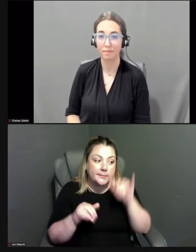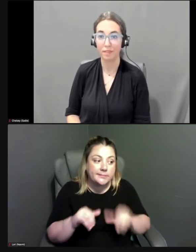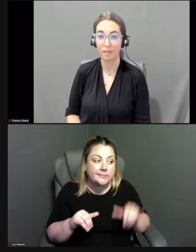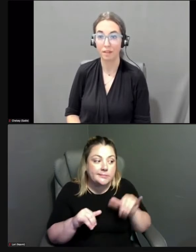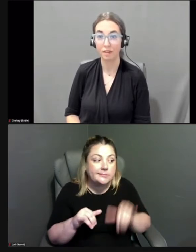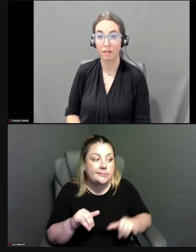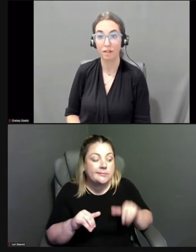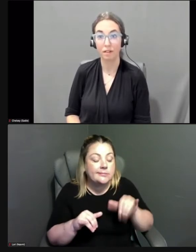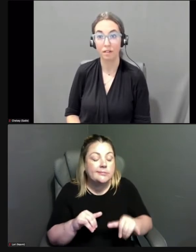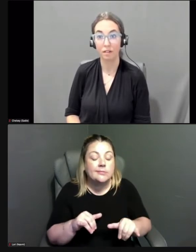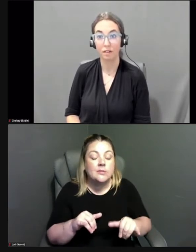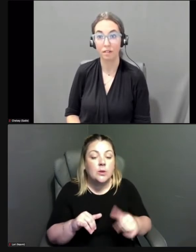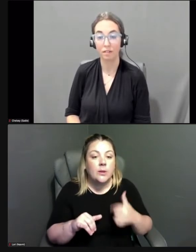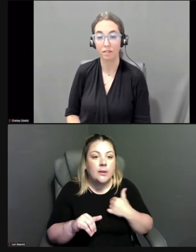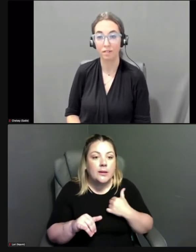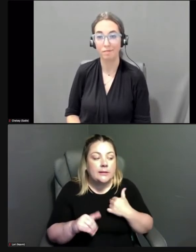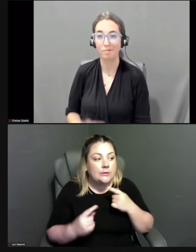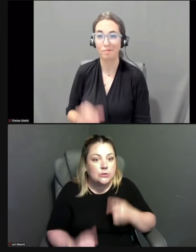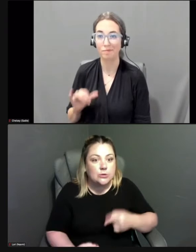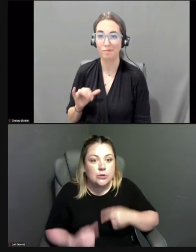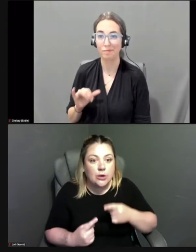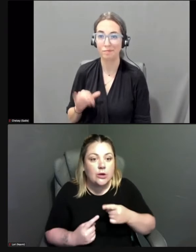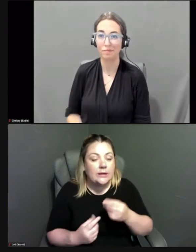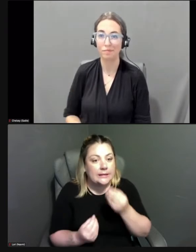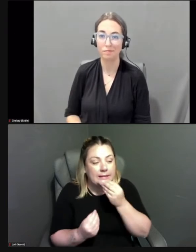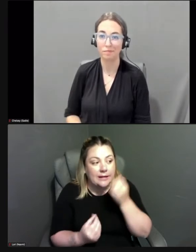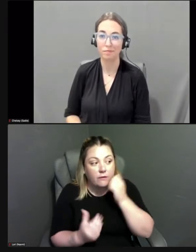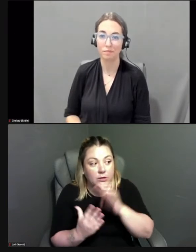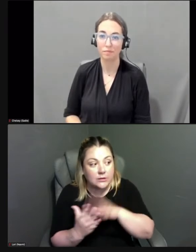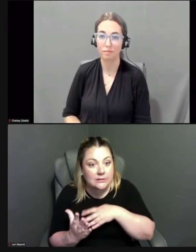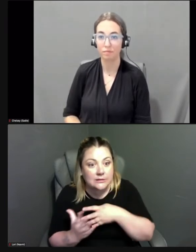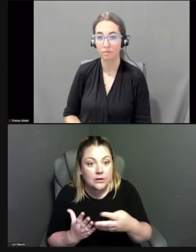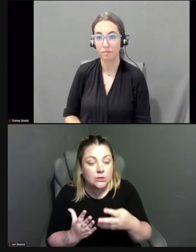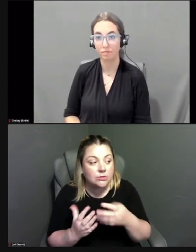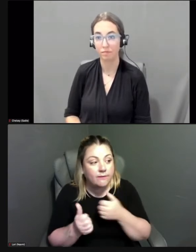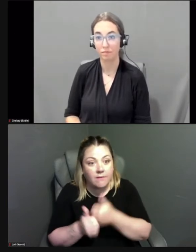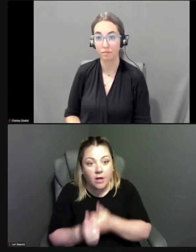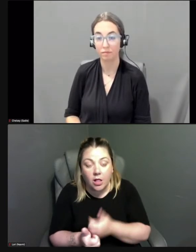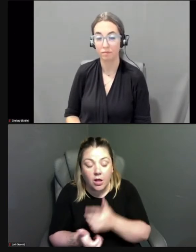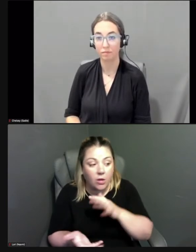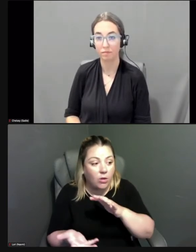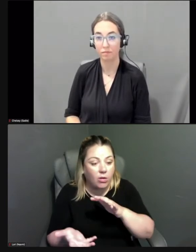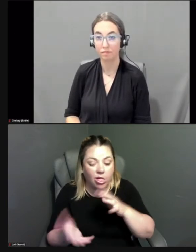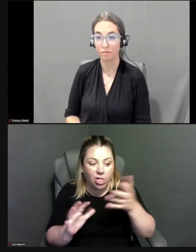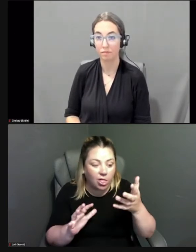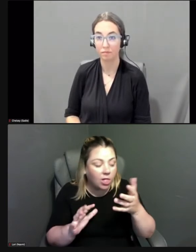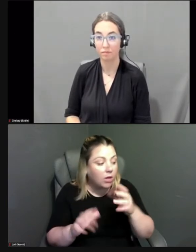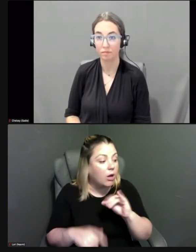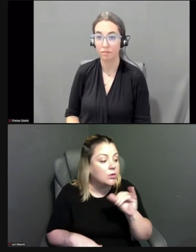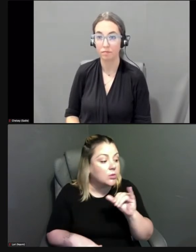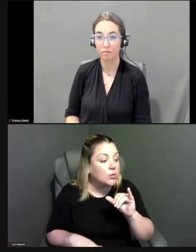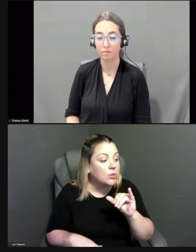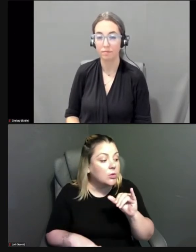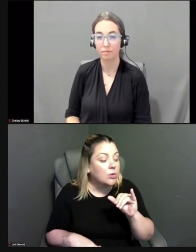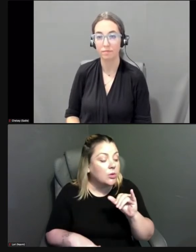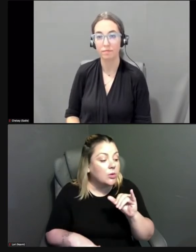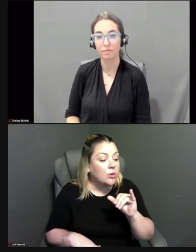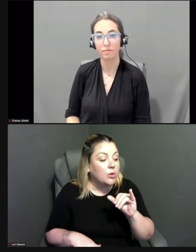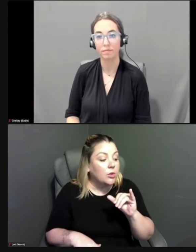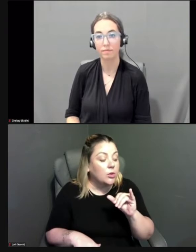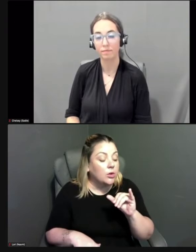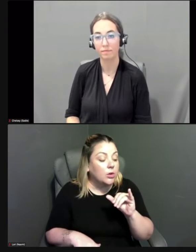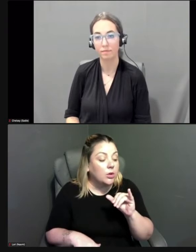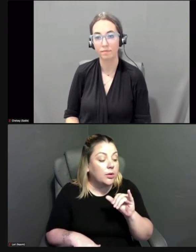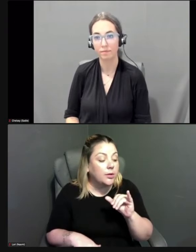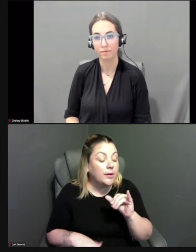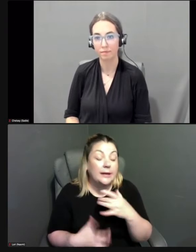me to eat on a regular schedule. And it's interesting, especially knowing